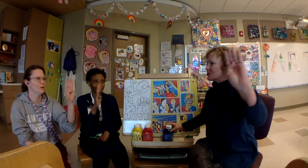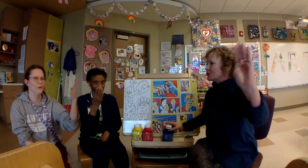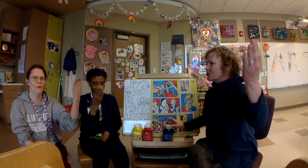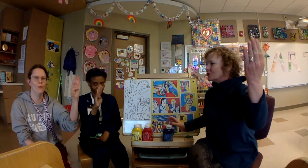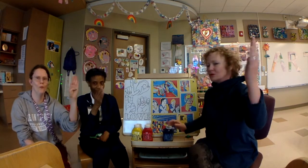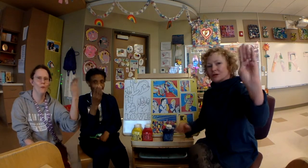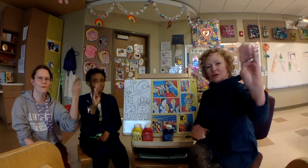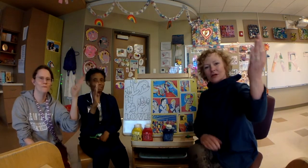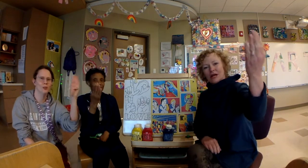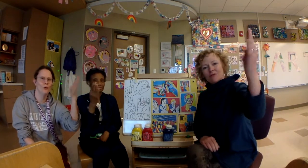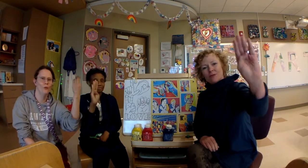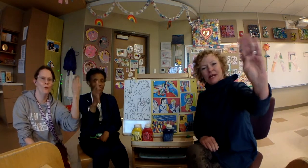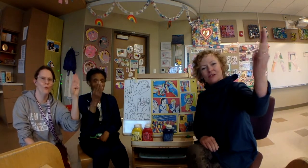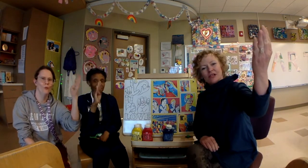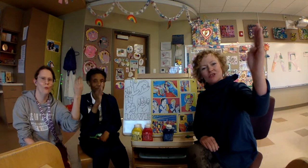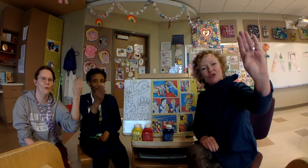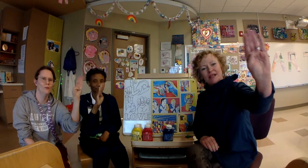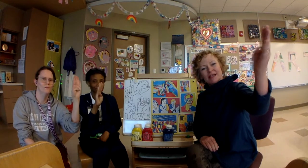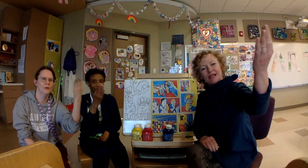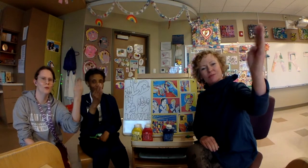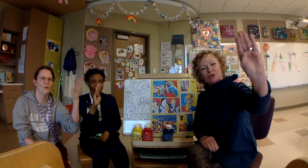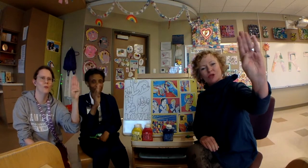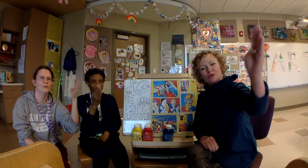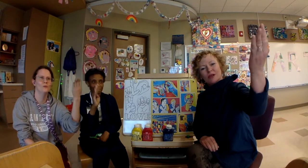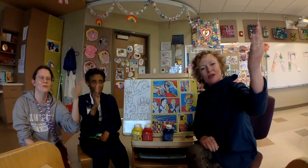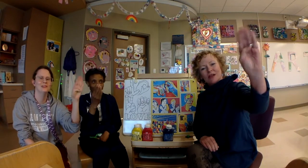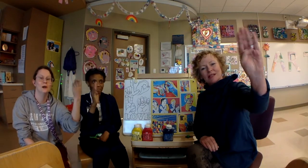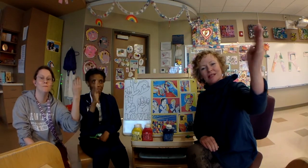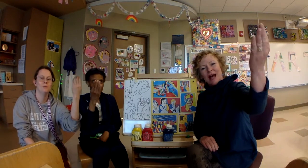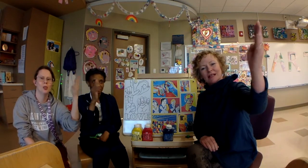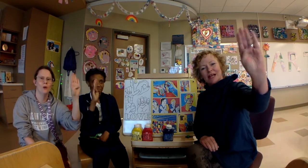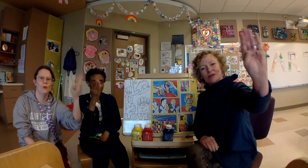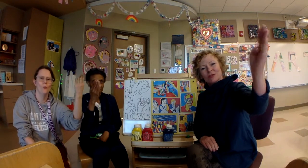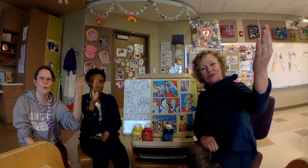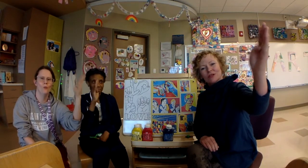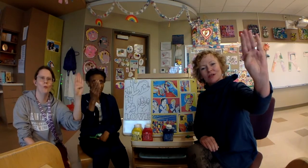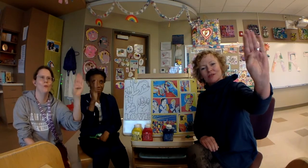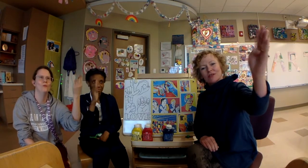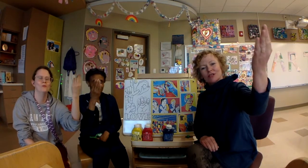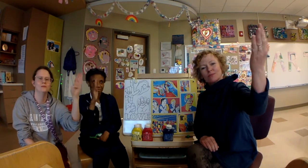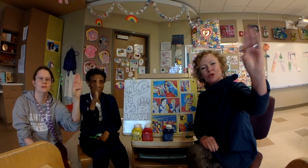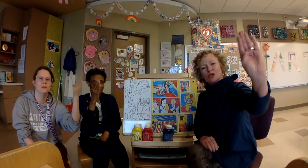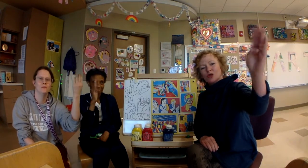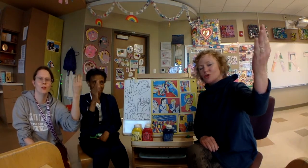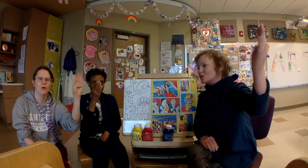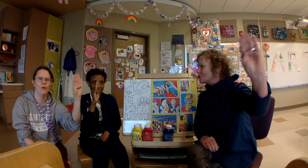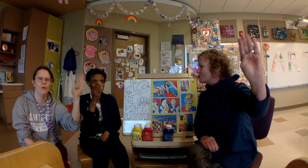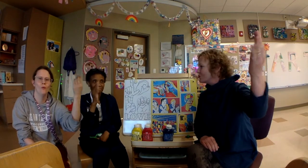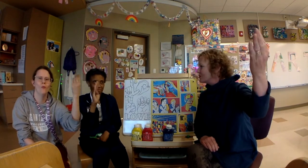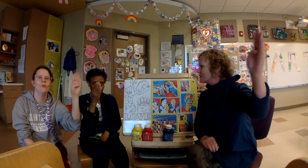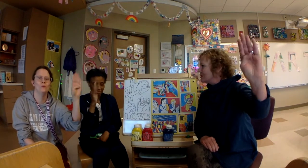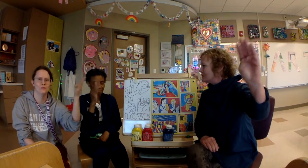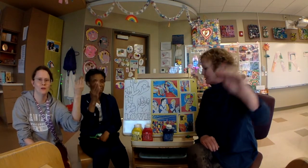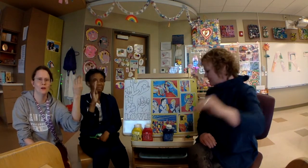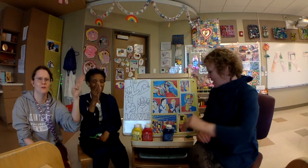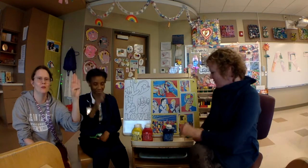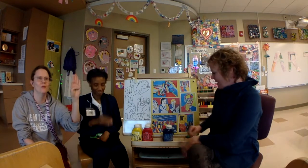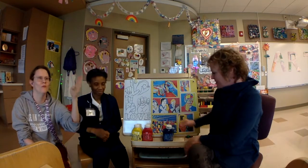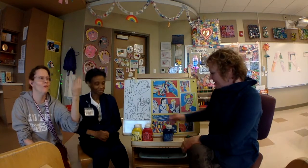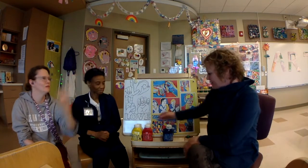blue? Everybody out there, let's try saying blue with sign language. So that's blue. All right. So